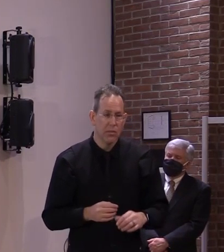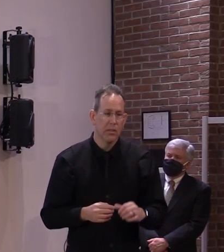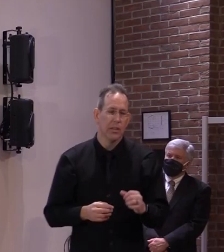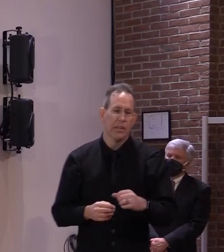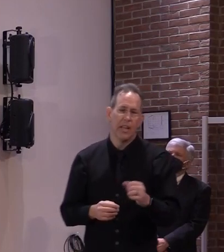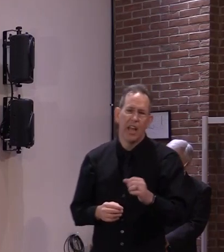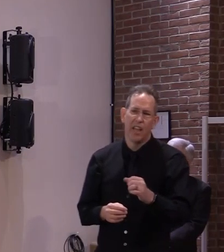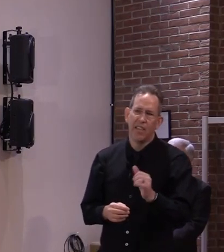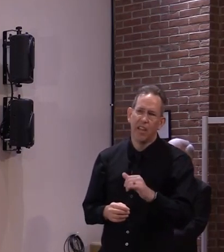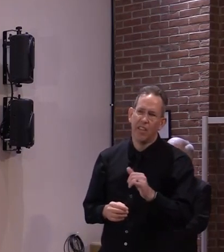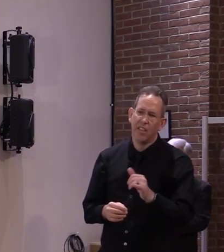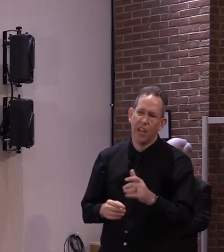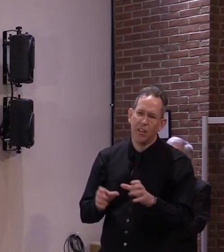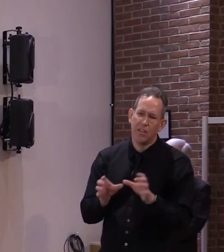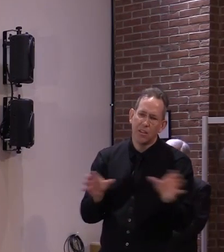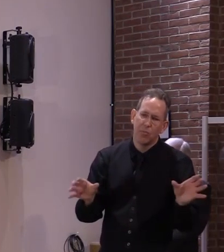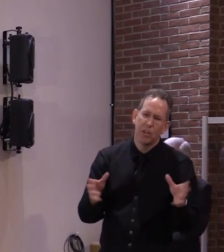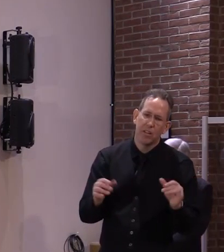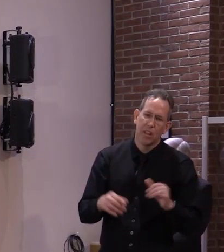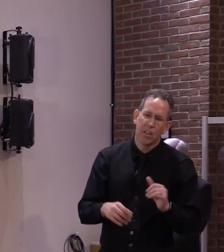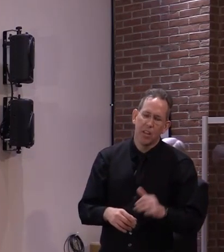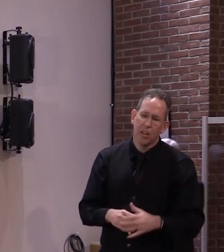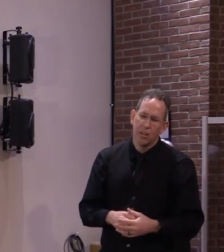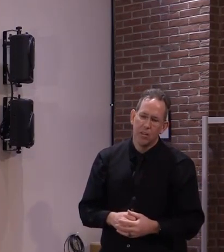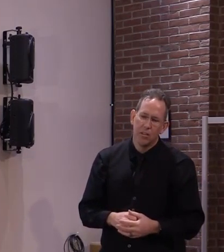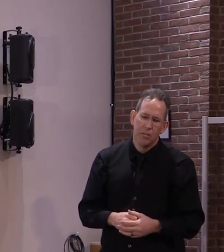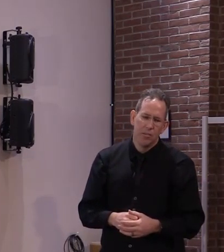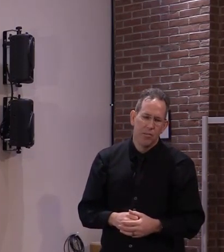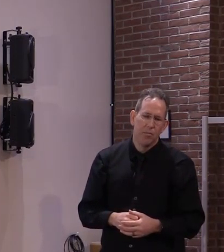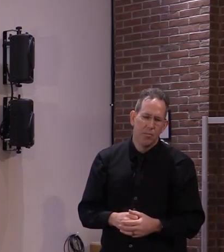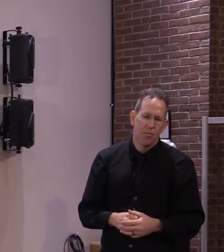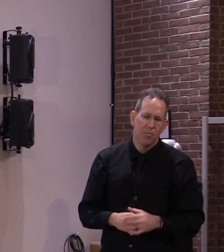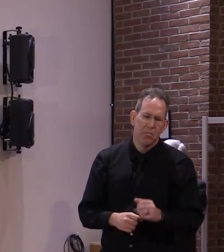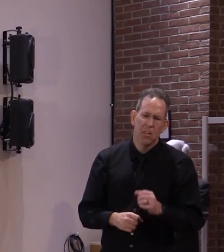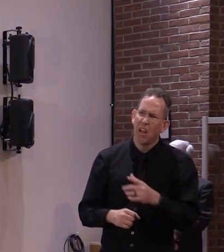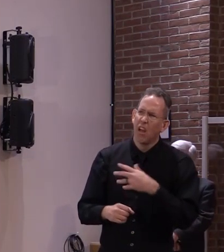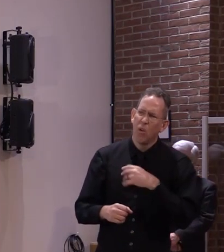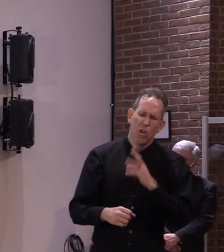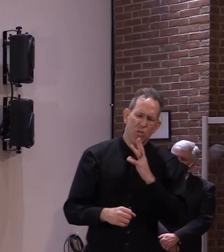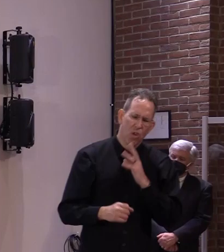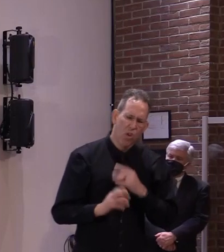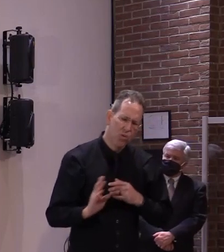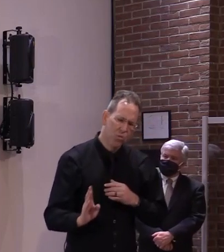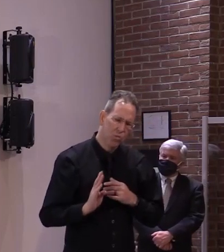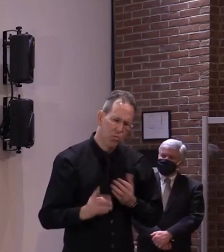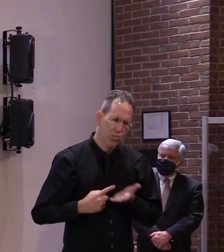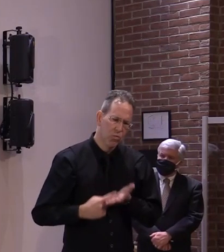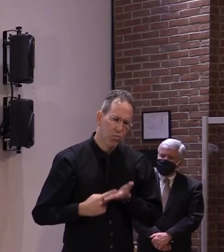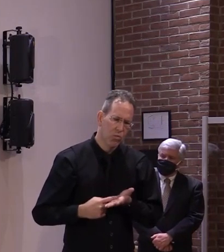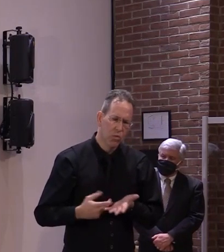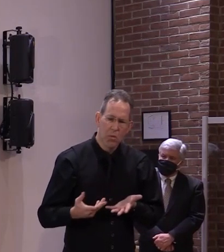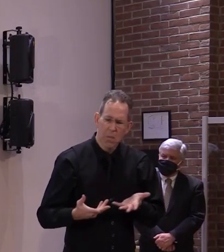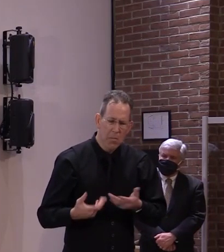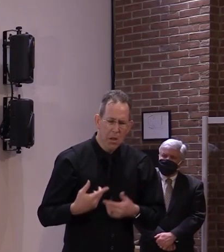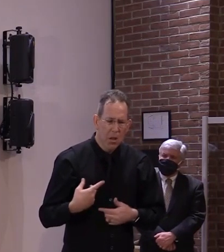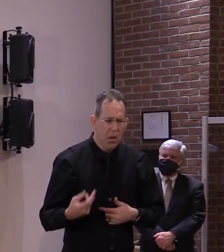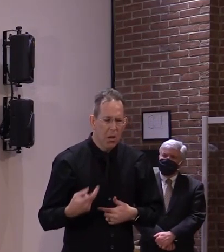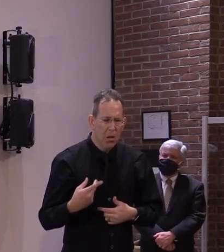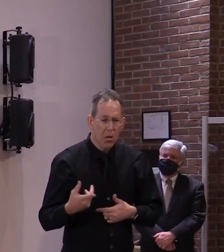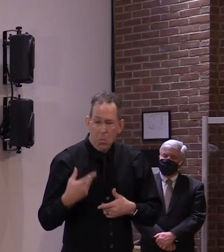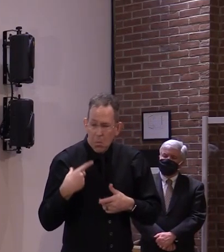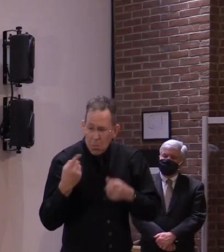essentially. Yes. I can bring that back and we can see if we are actually already doing it and we just haven't been able to show you